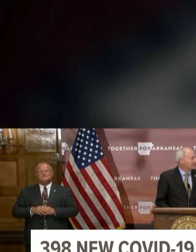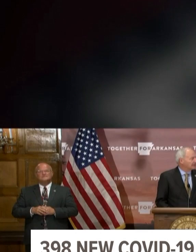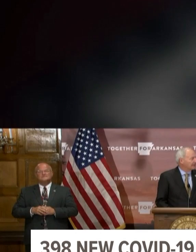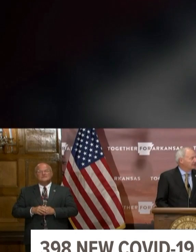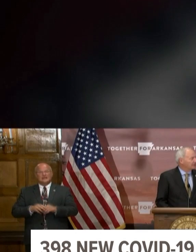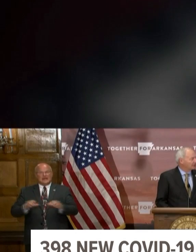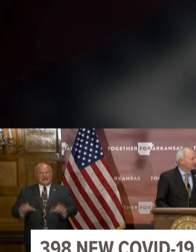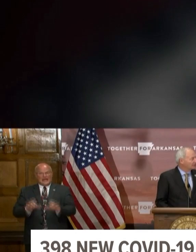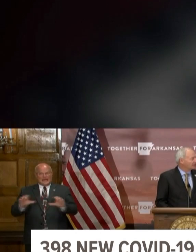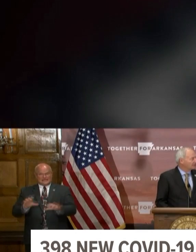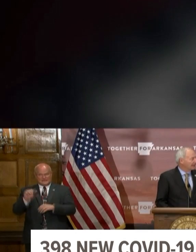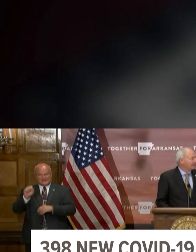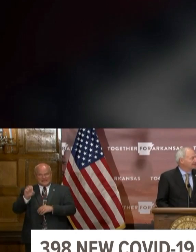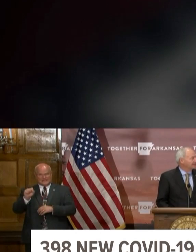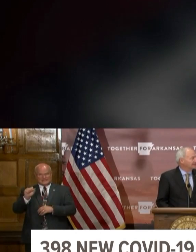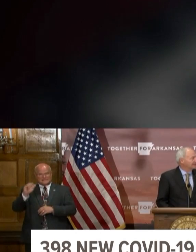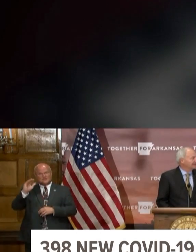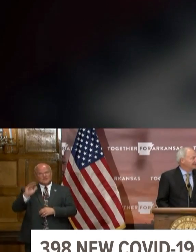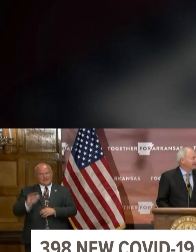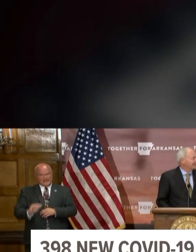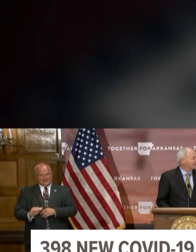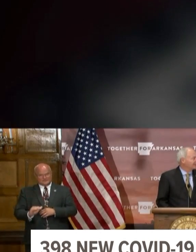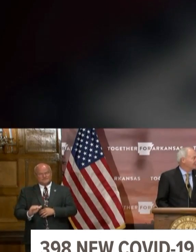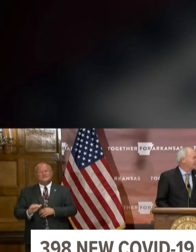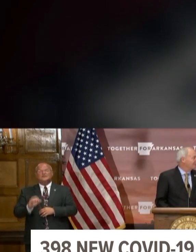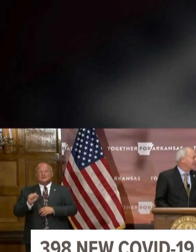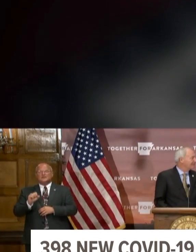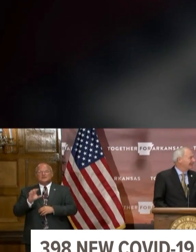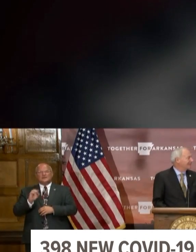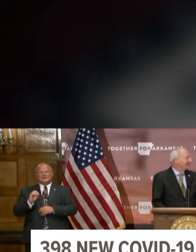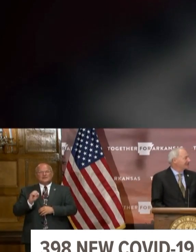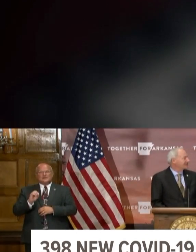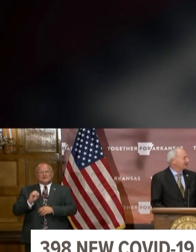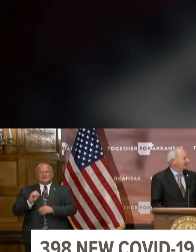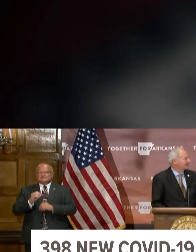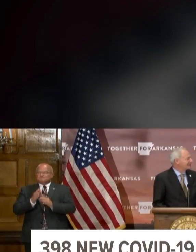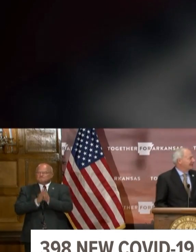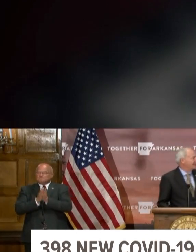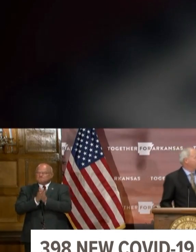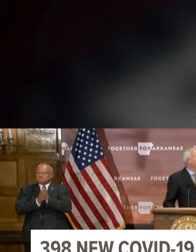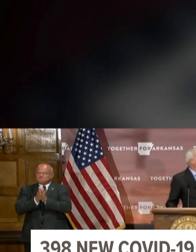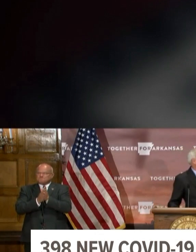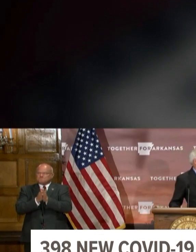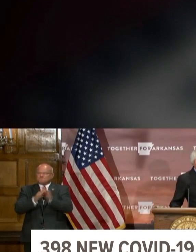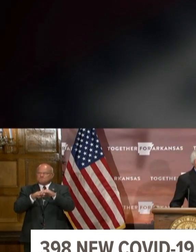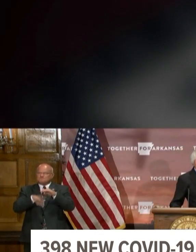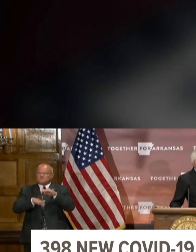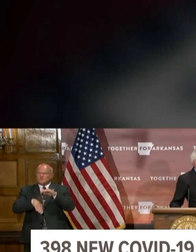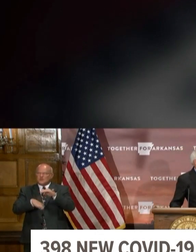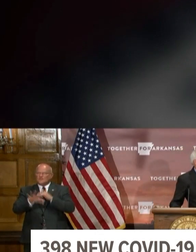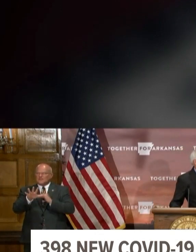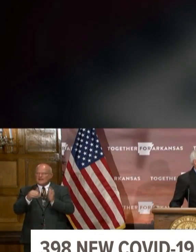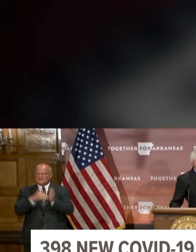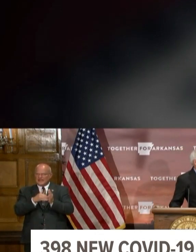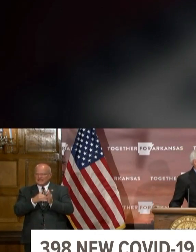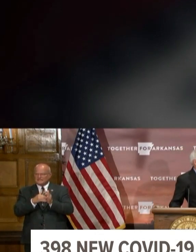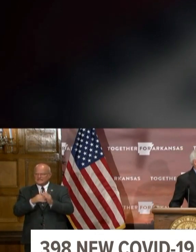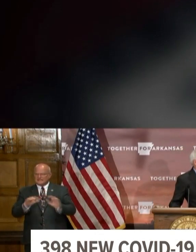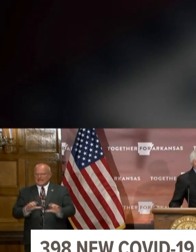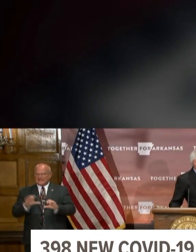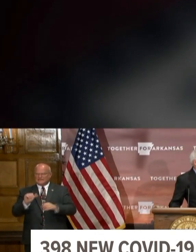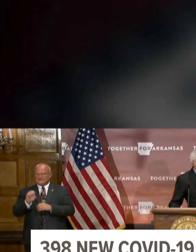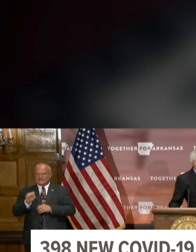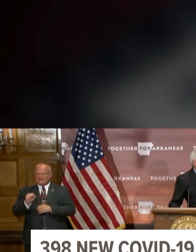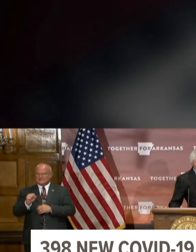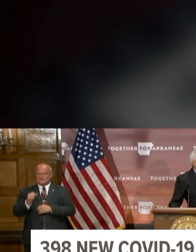the active cases are also down, so I'm anxious to get us down below that 5,000 in active